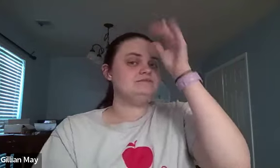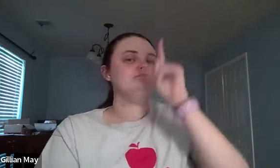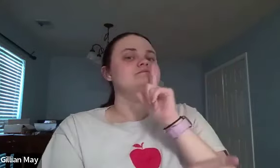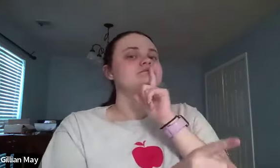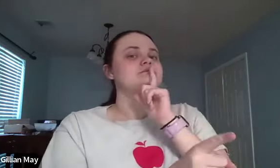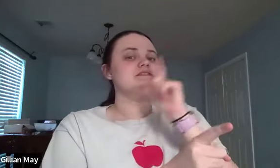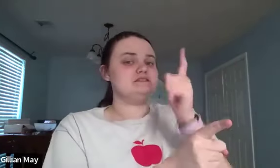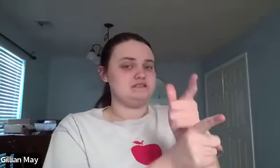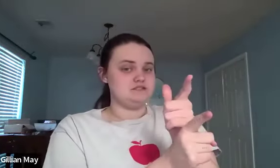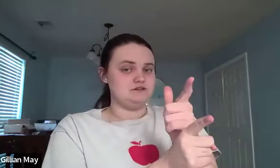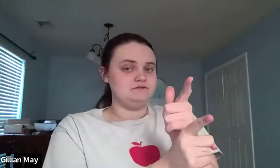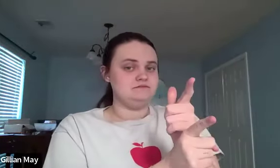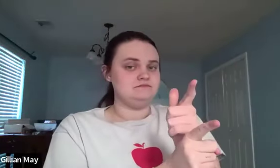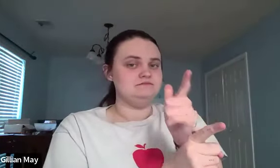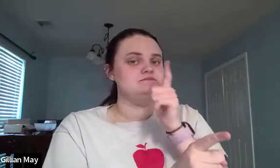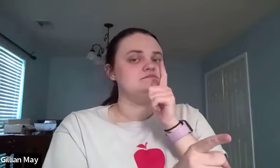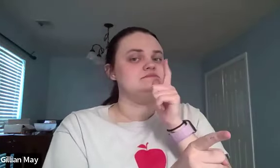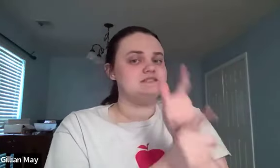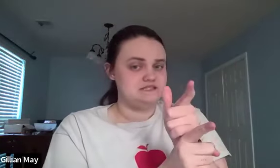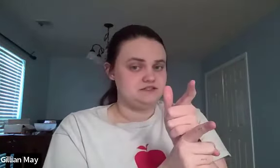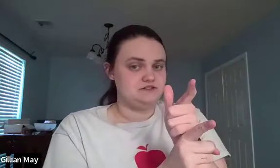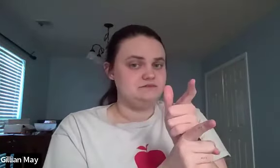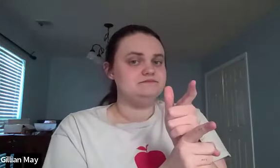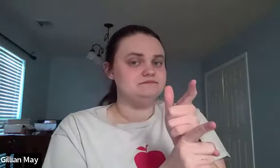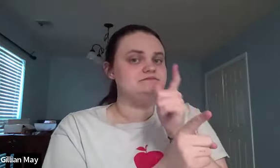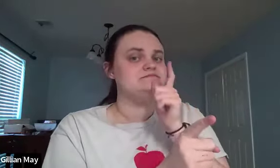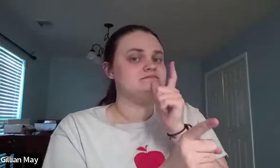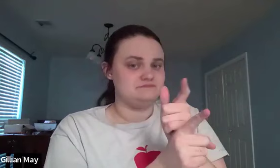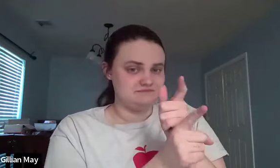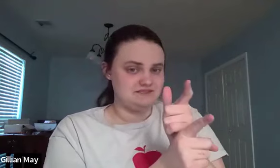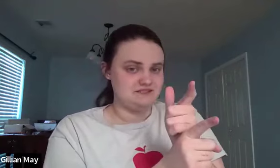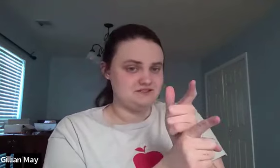sister, sister, sister, sister,